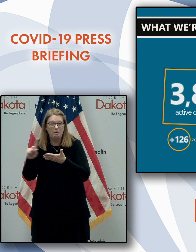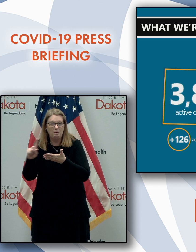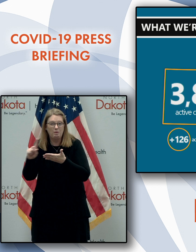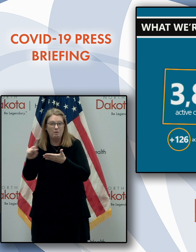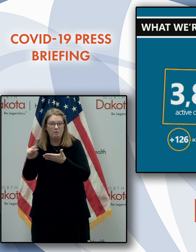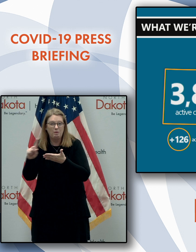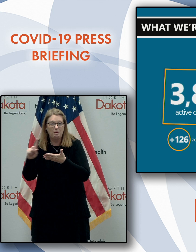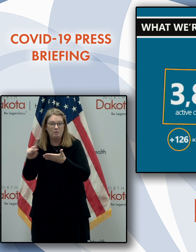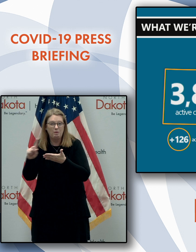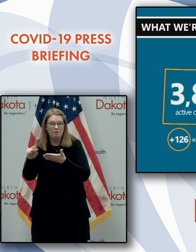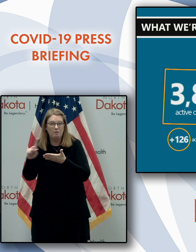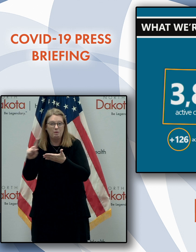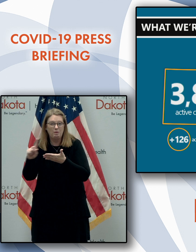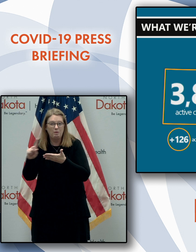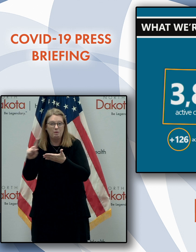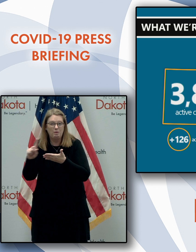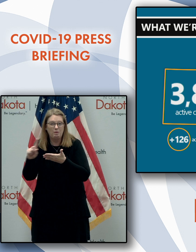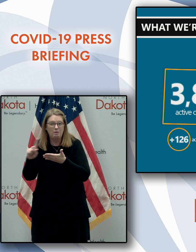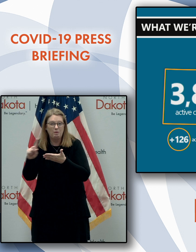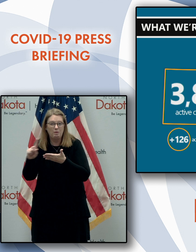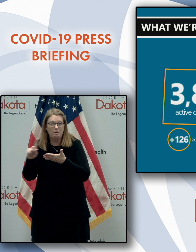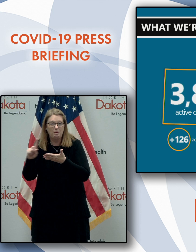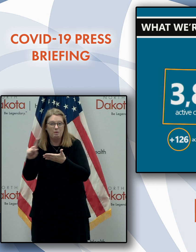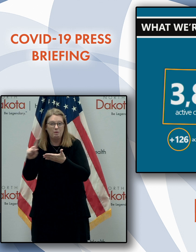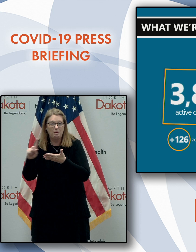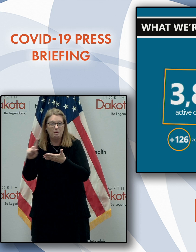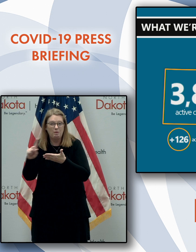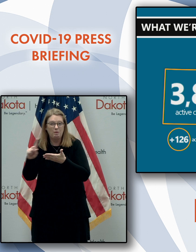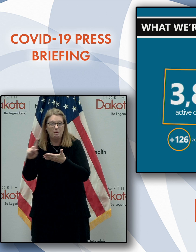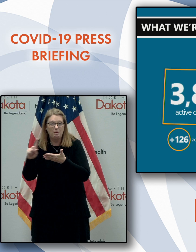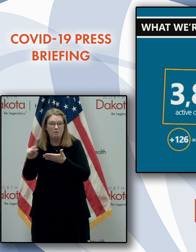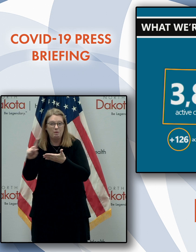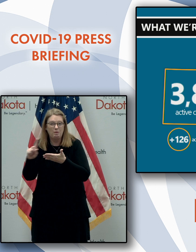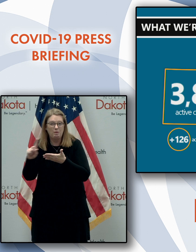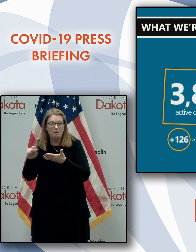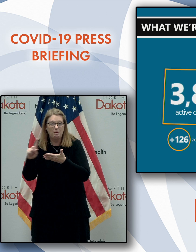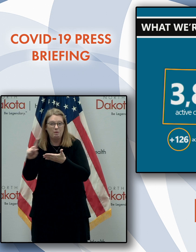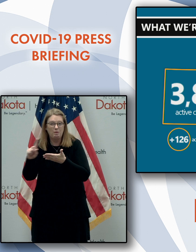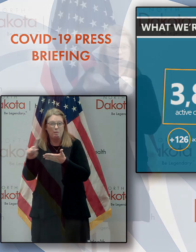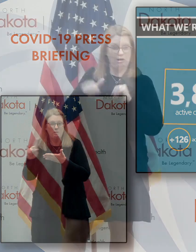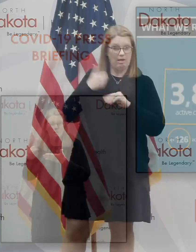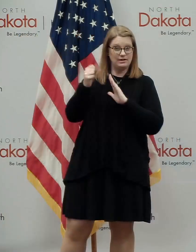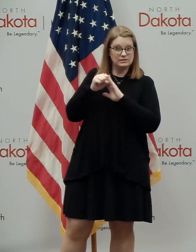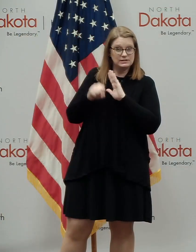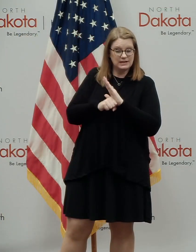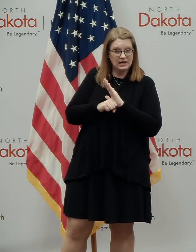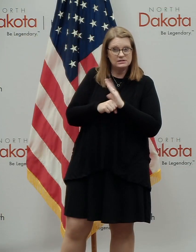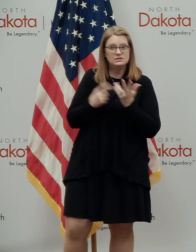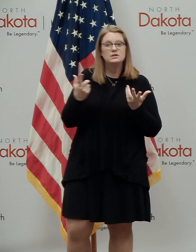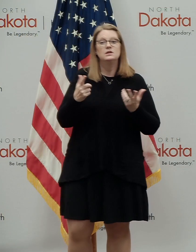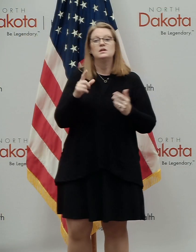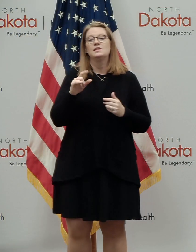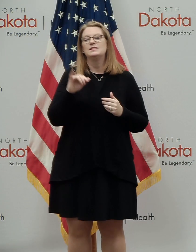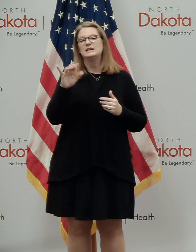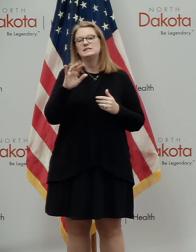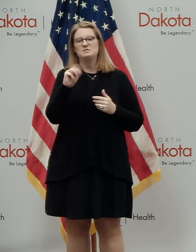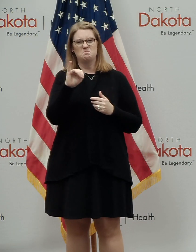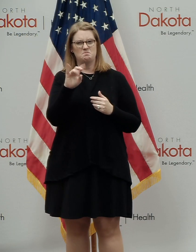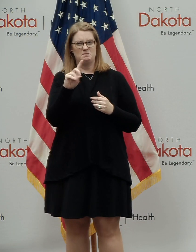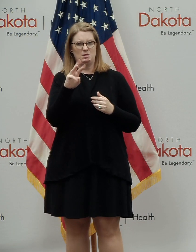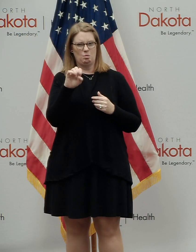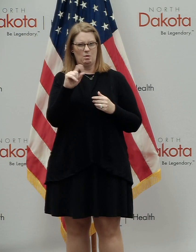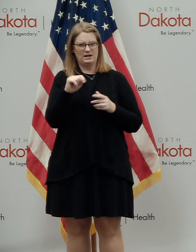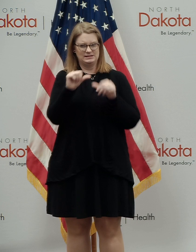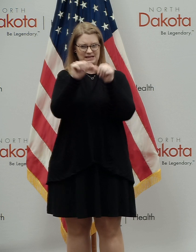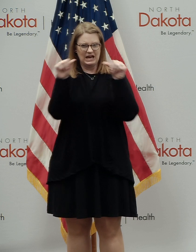is substantially lower than the states around us. We are the upper Midwest region and